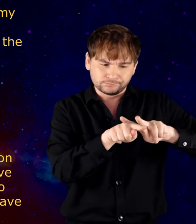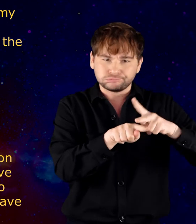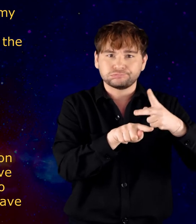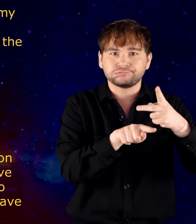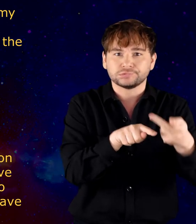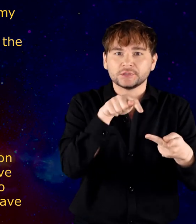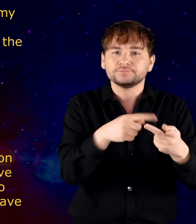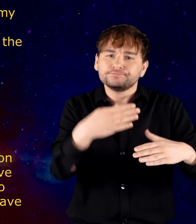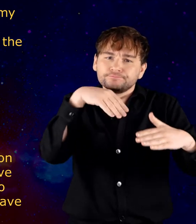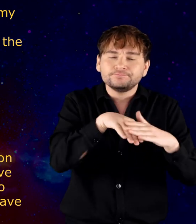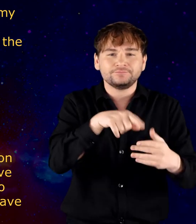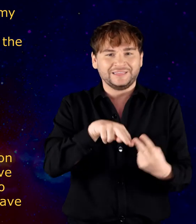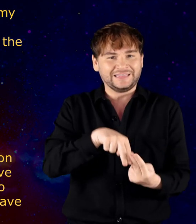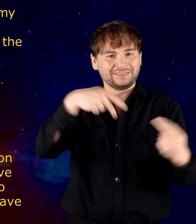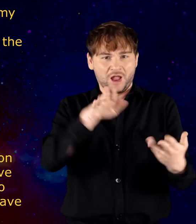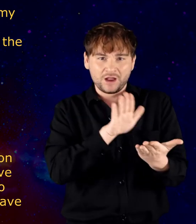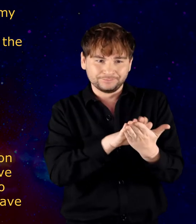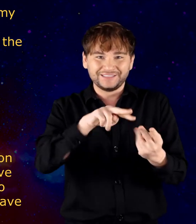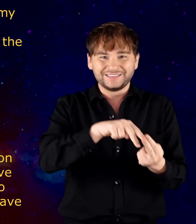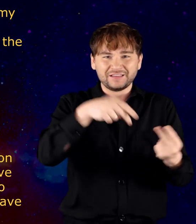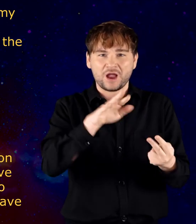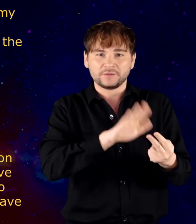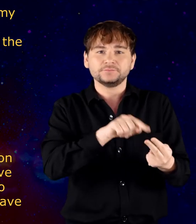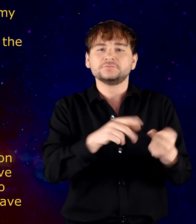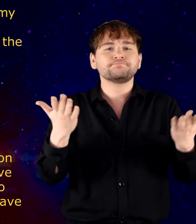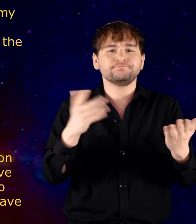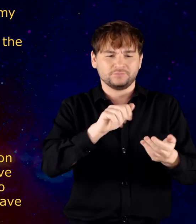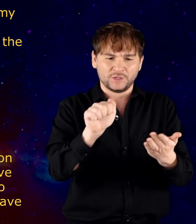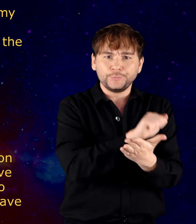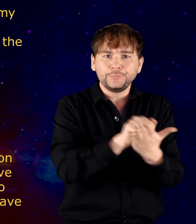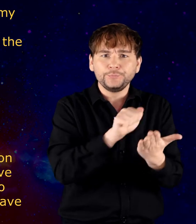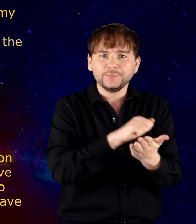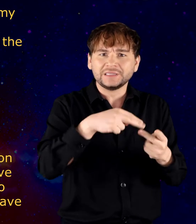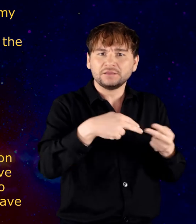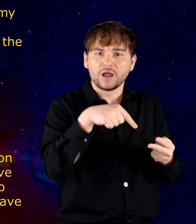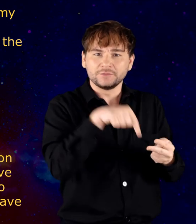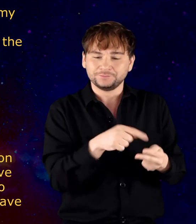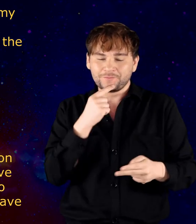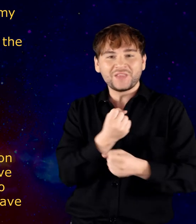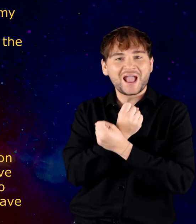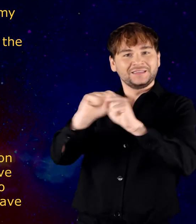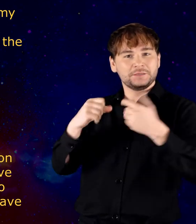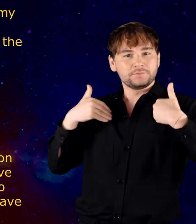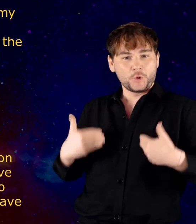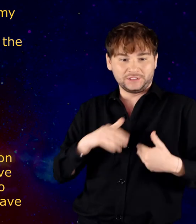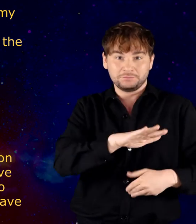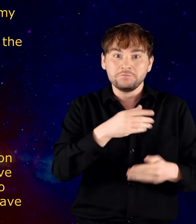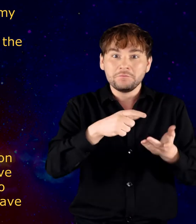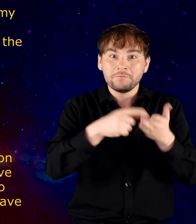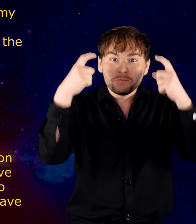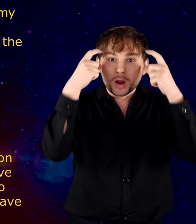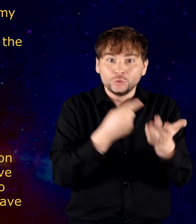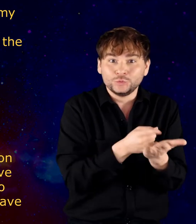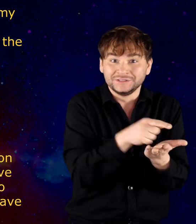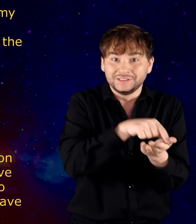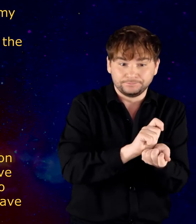ago, generated mice where we have deleted the